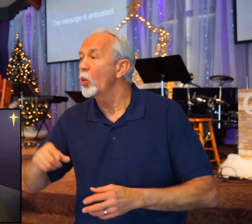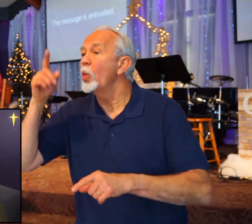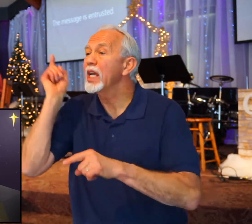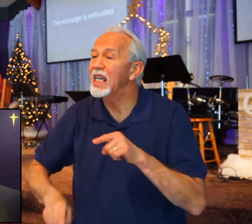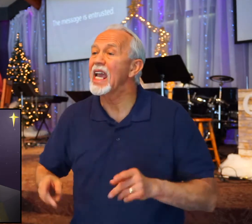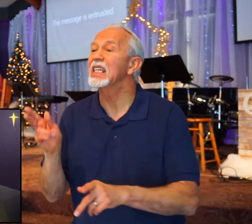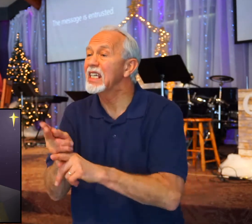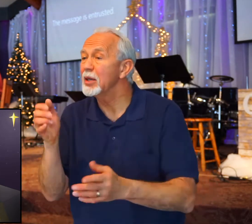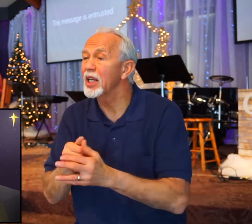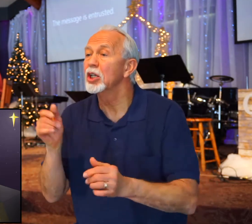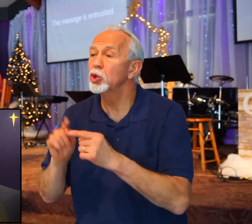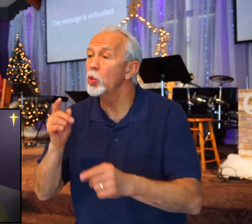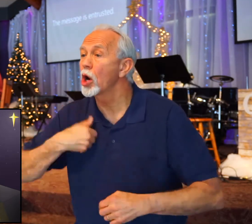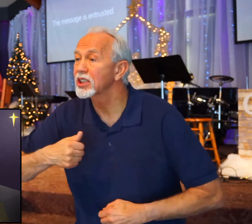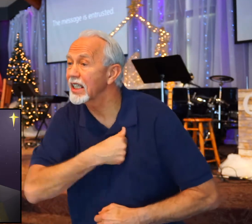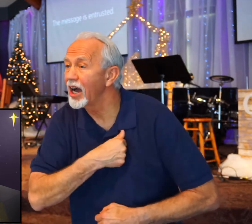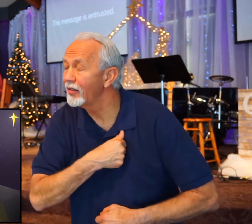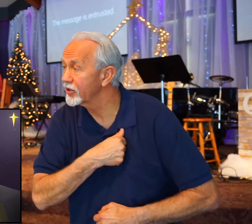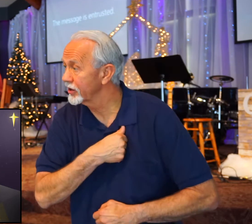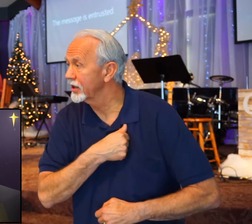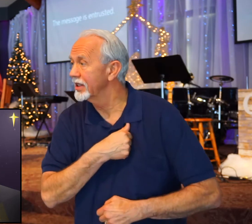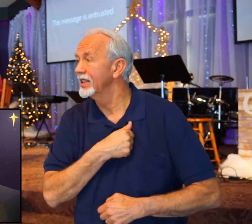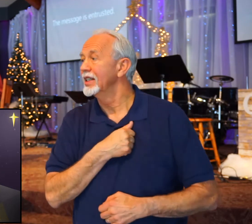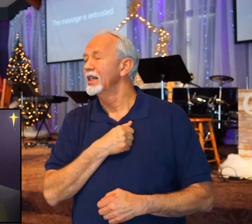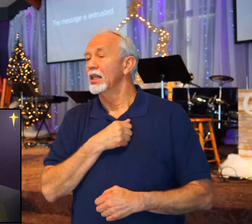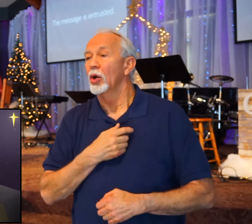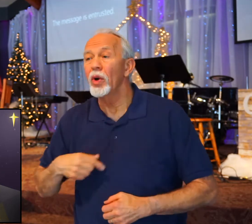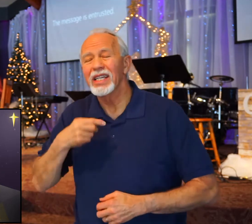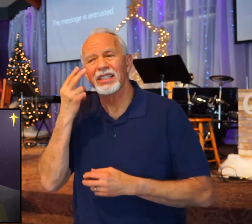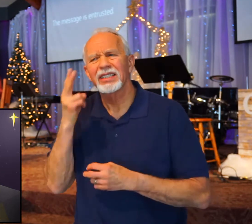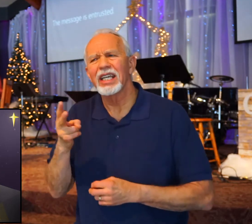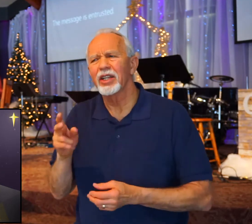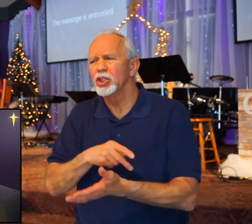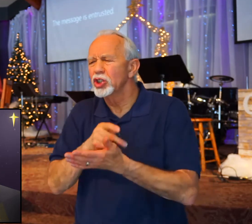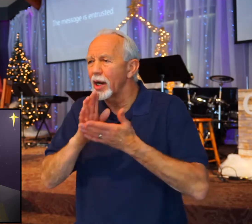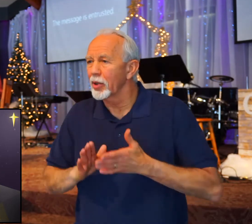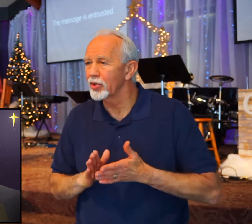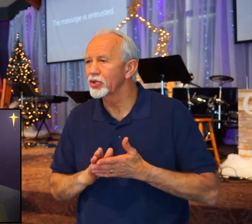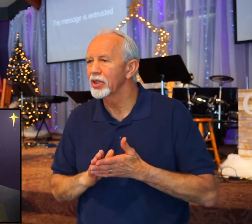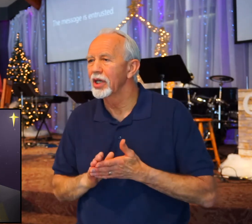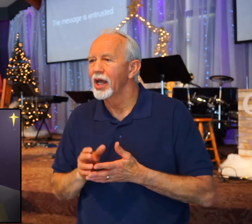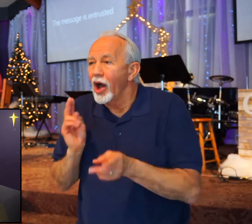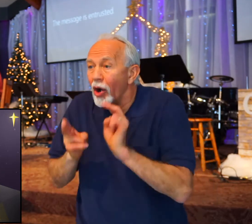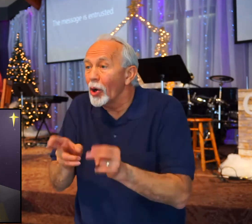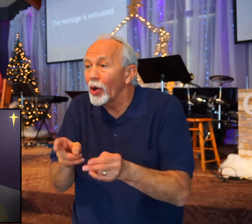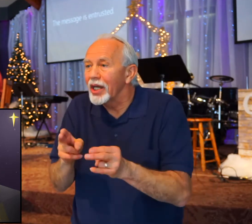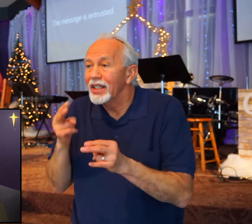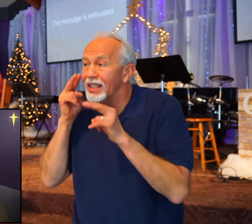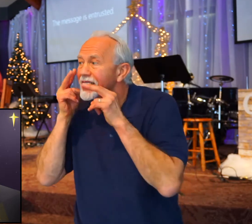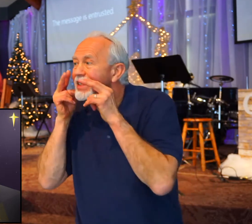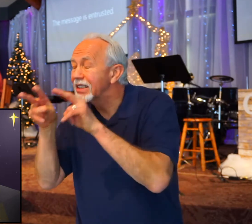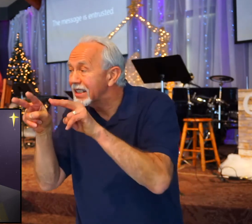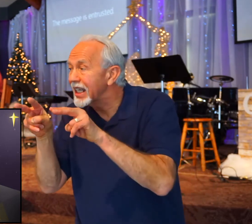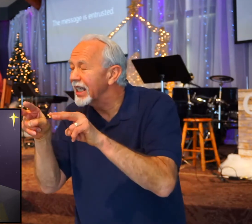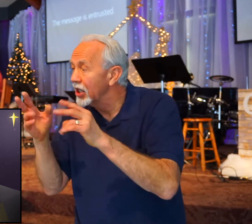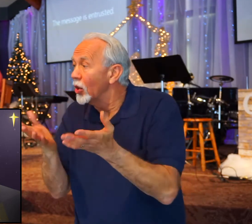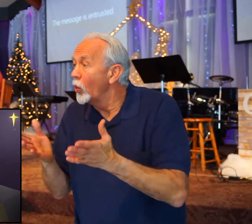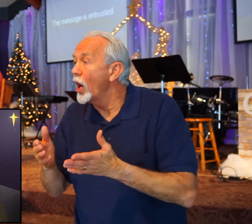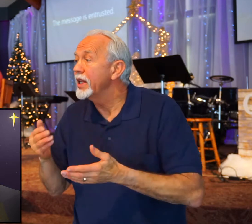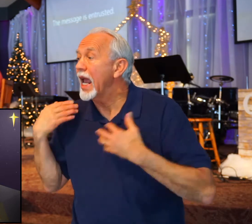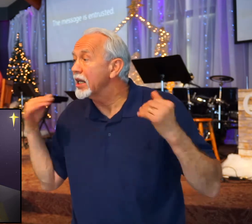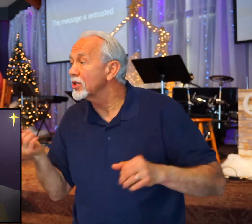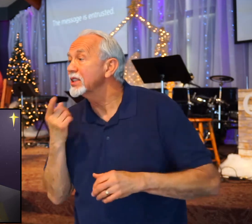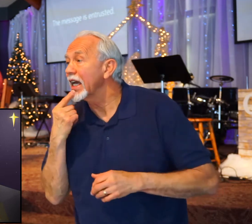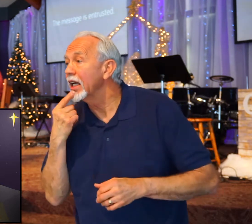it to ourselves. In verse 15, we see that the shepherds hurried to see if what the angel